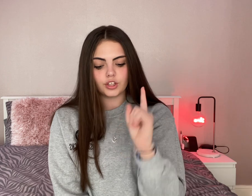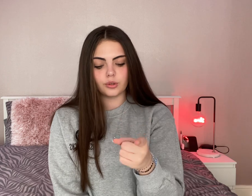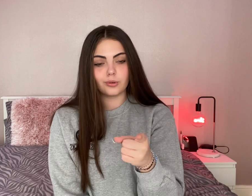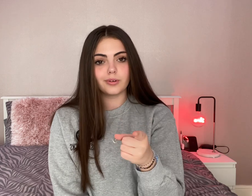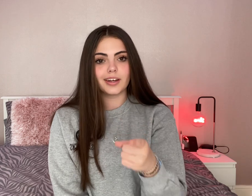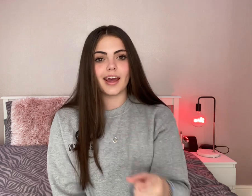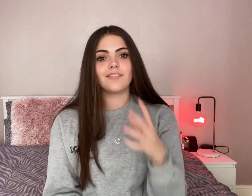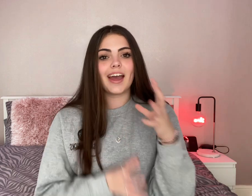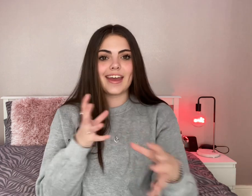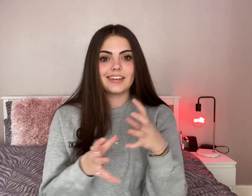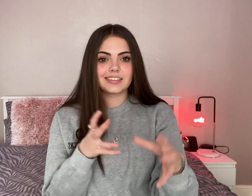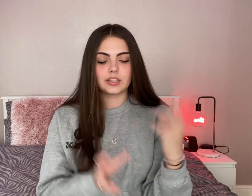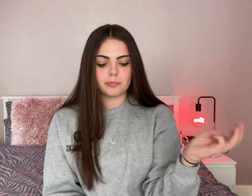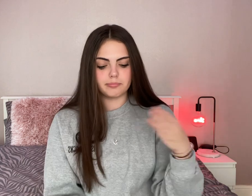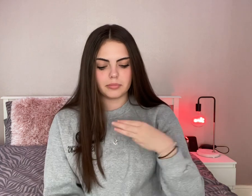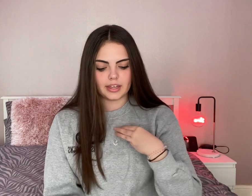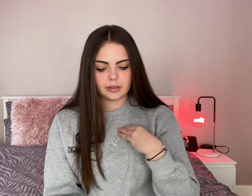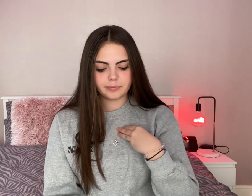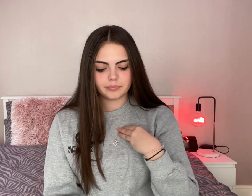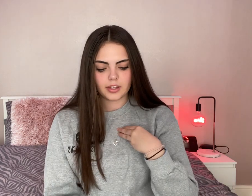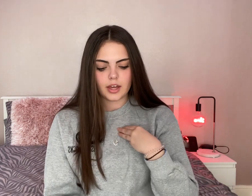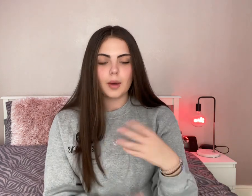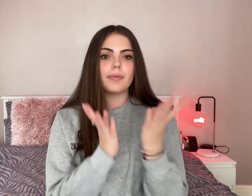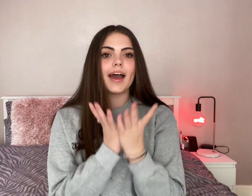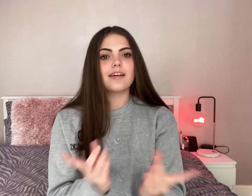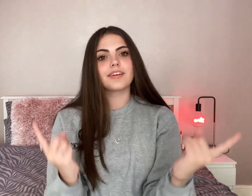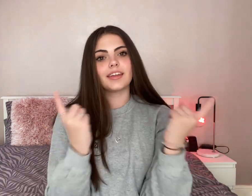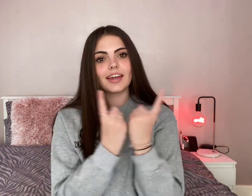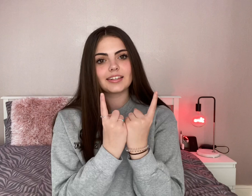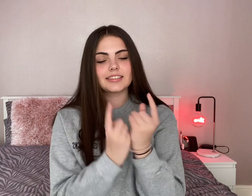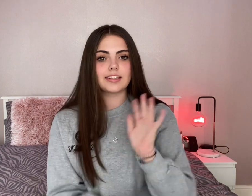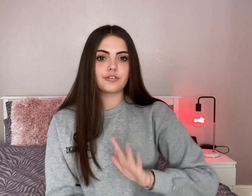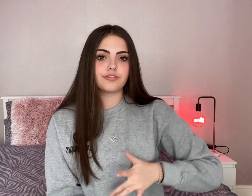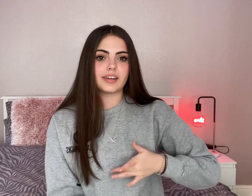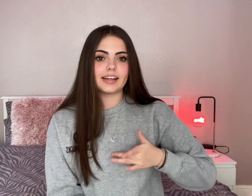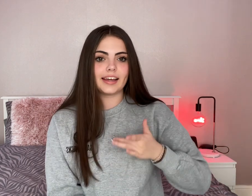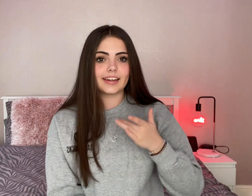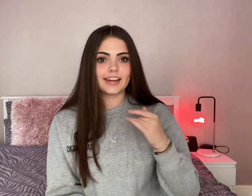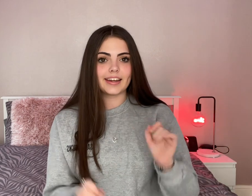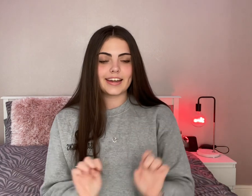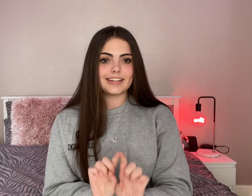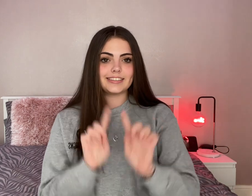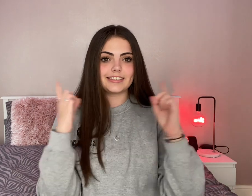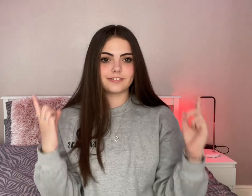you could ever hate me. But everything's feeling